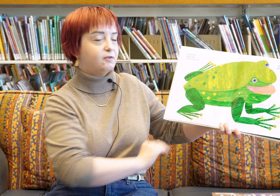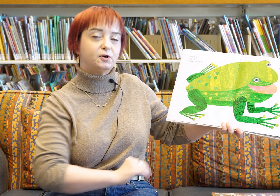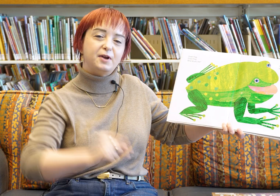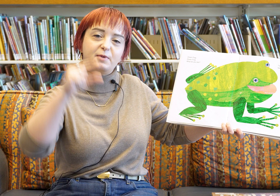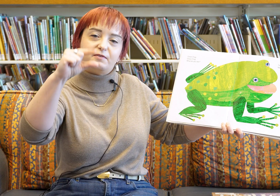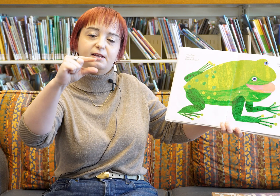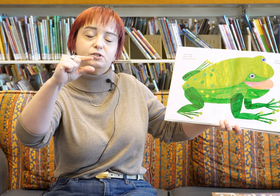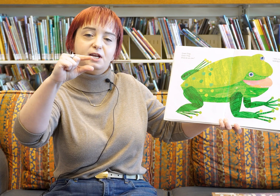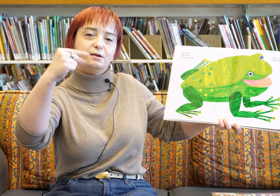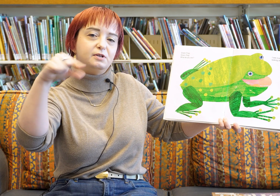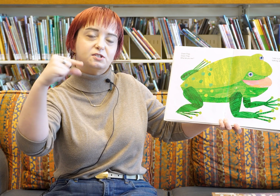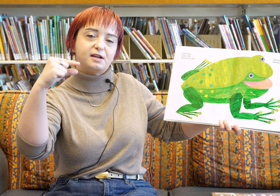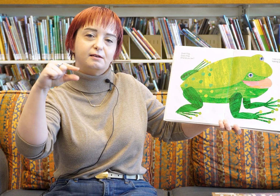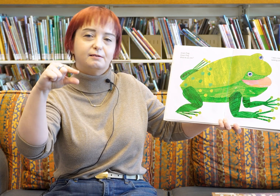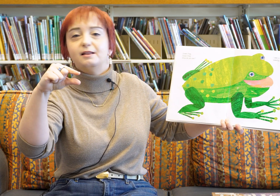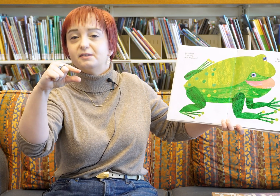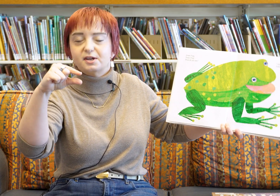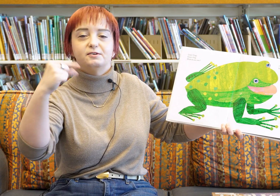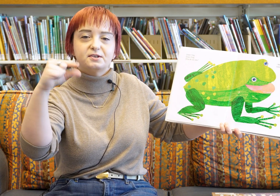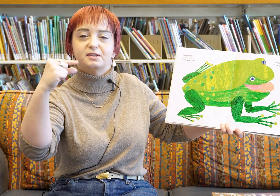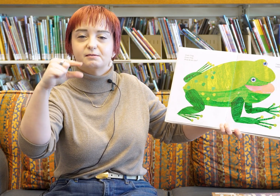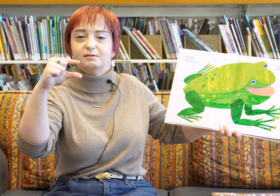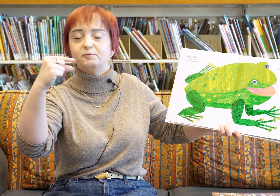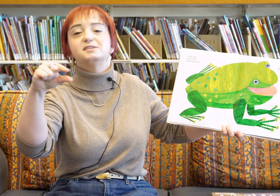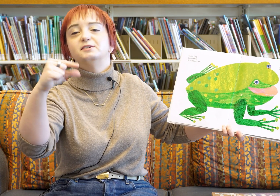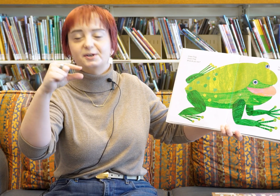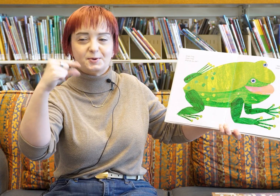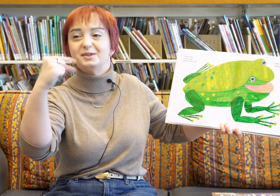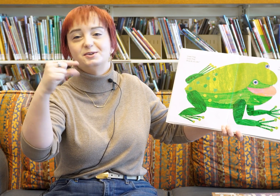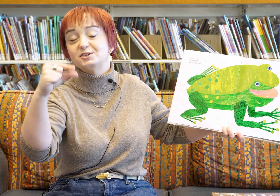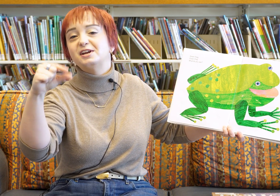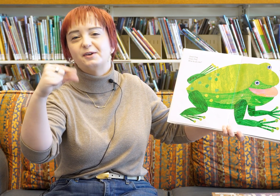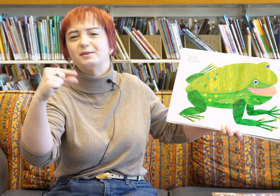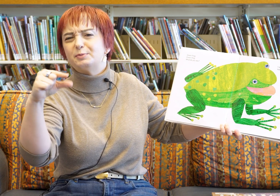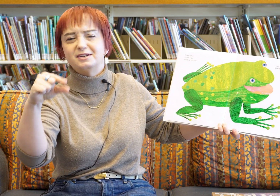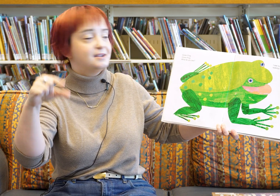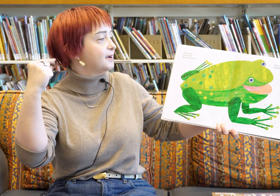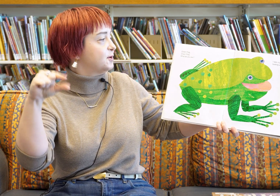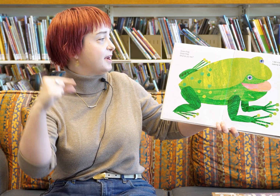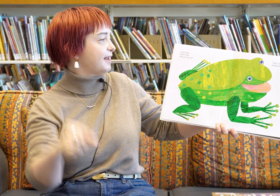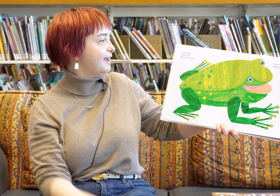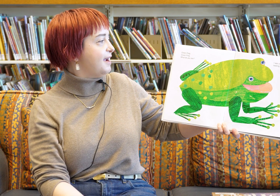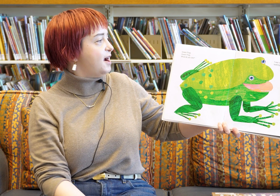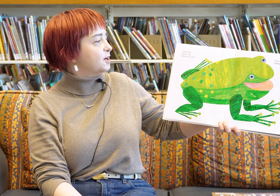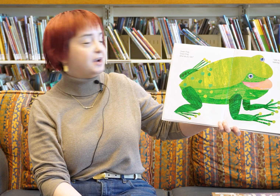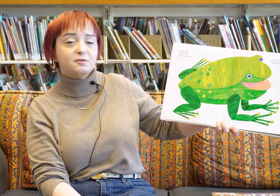For green, we have our letter G, and we just shake it. A lot of those colors, are the first letter it starts with, and then you just shake your hand. They're pretty easy. Green. Green